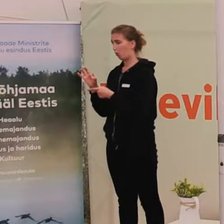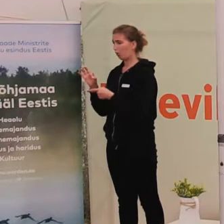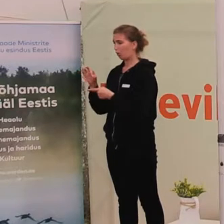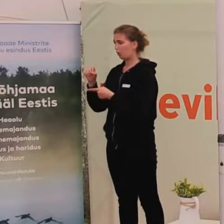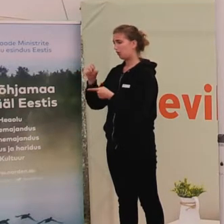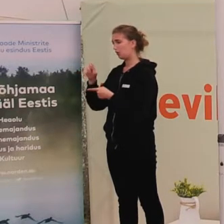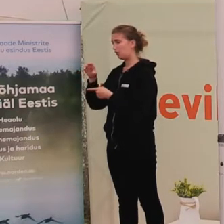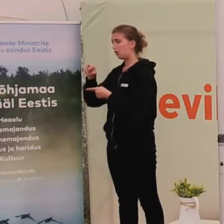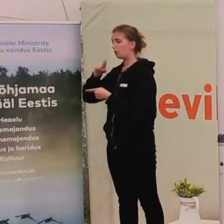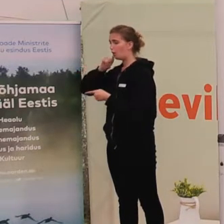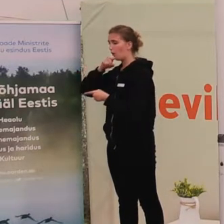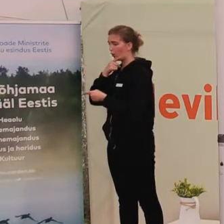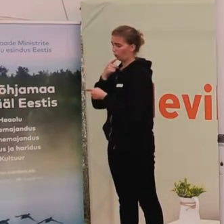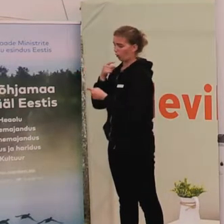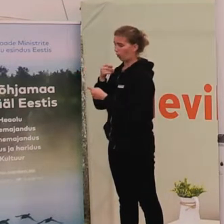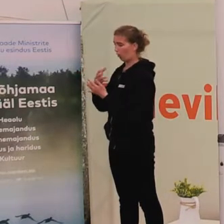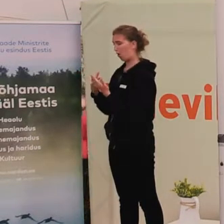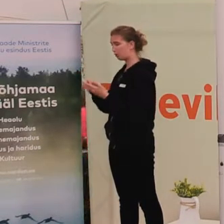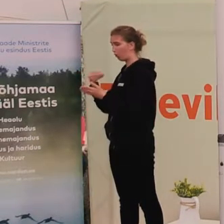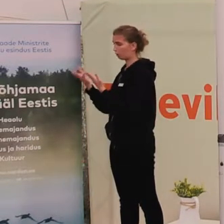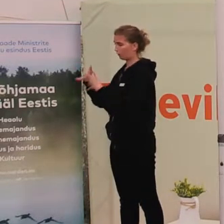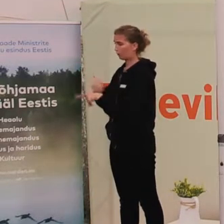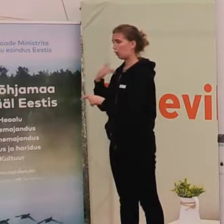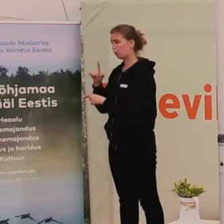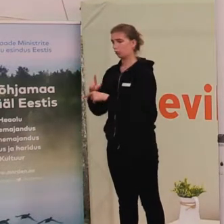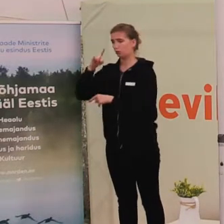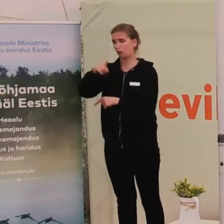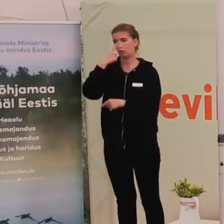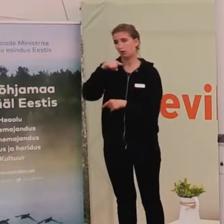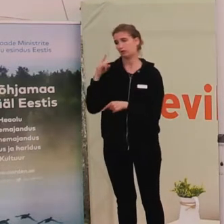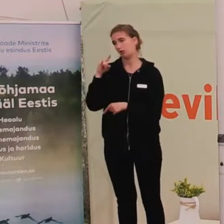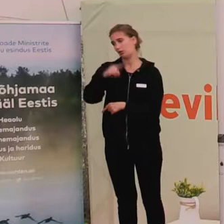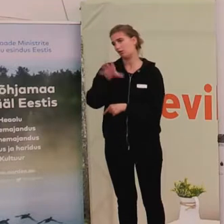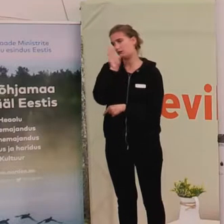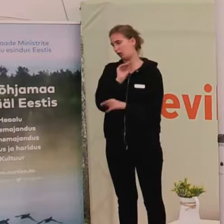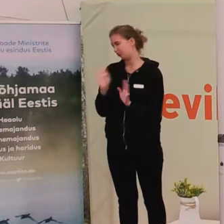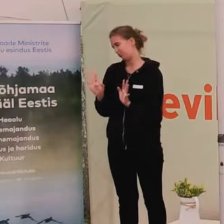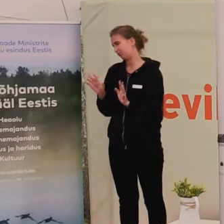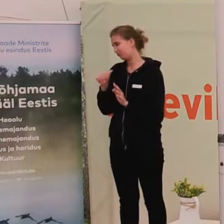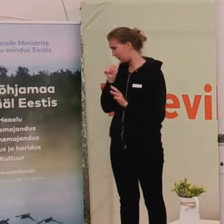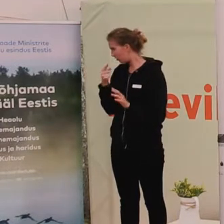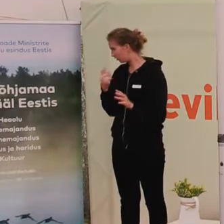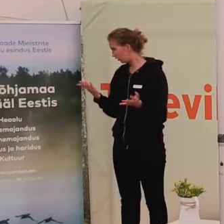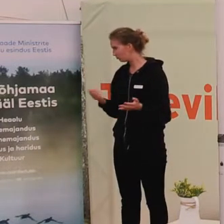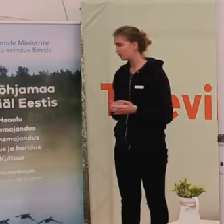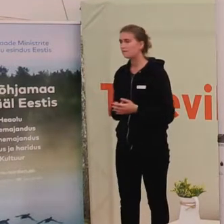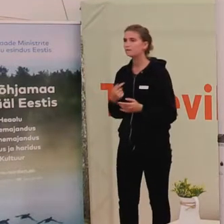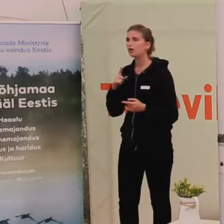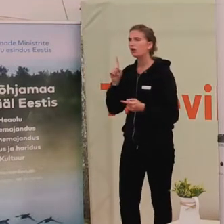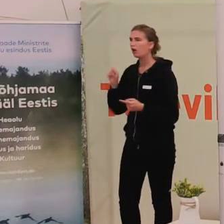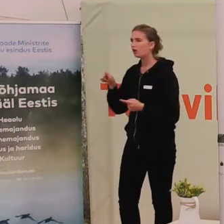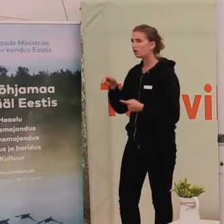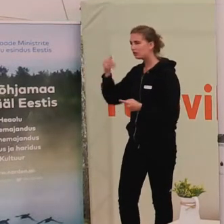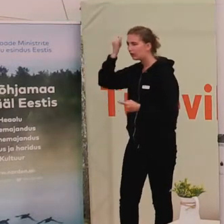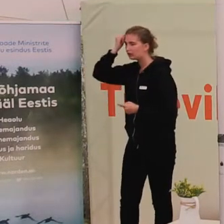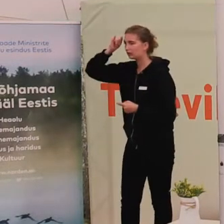course you cannot trade it like that. Okay, but the idea of drastically reducing consumption, where should this